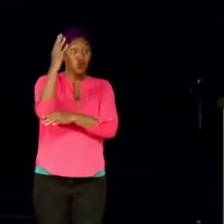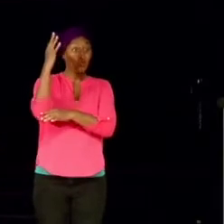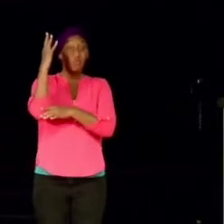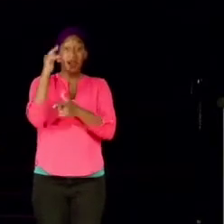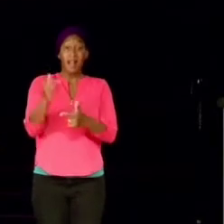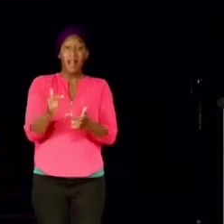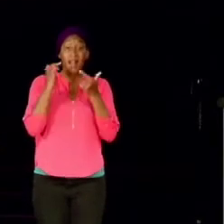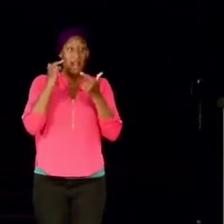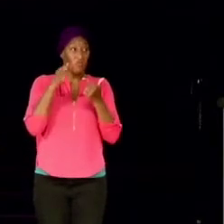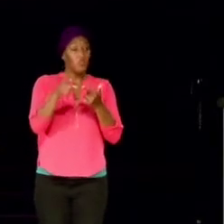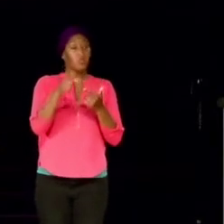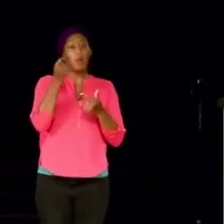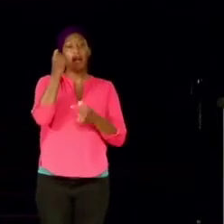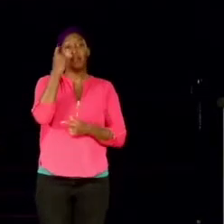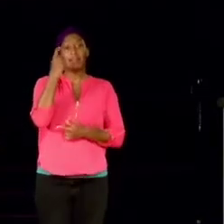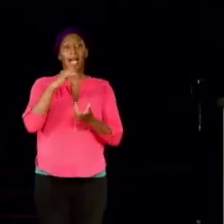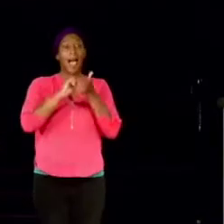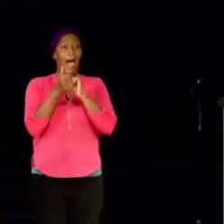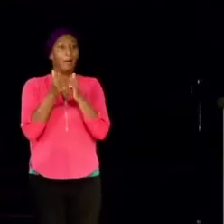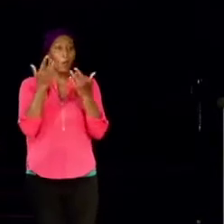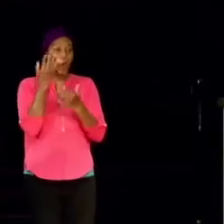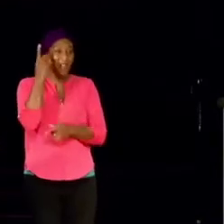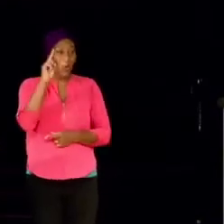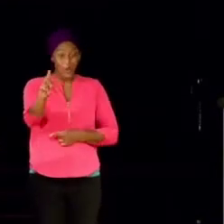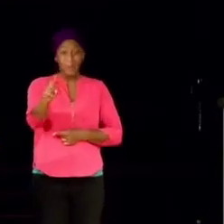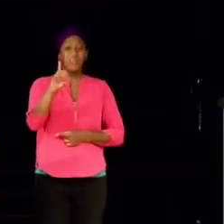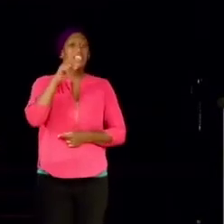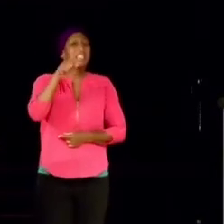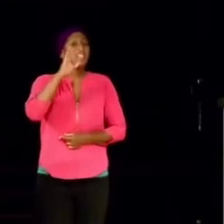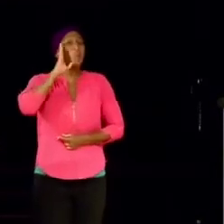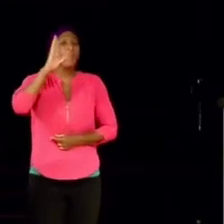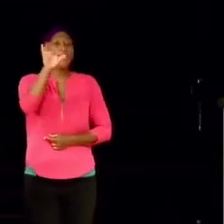on God, you got to wait on him like this, and he shall be like a tree.